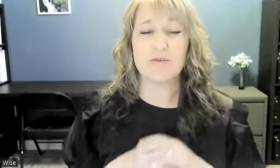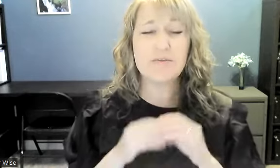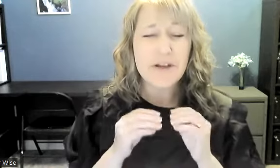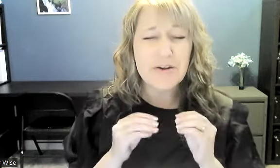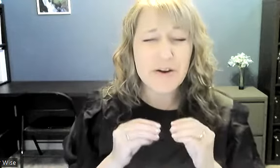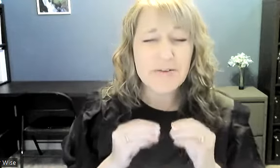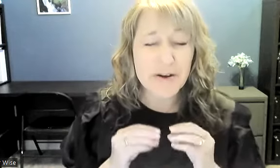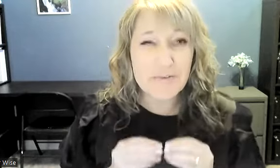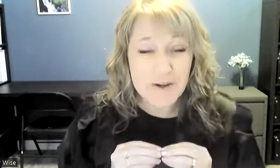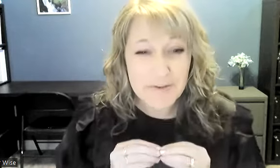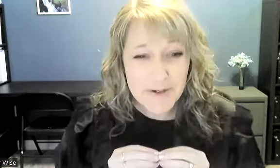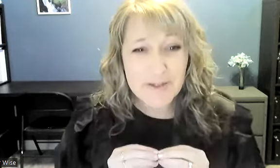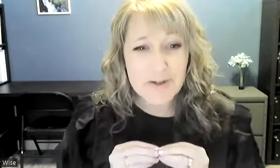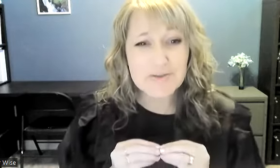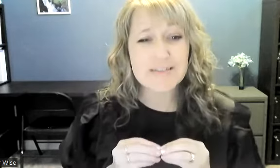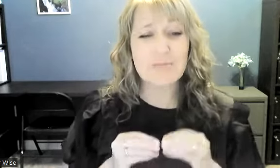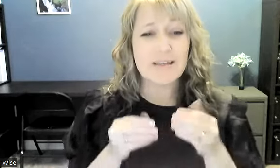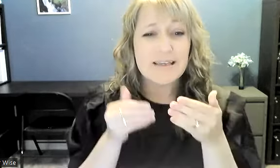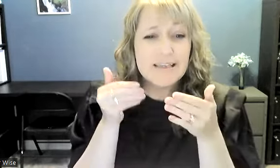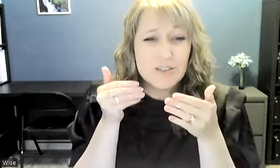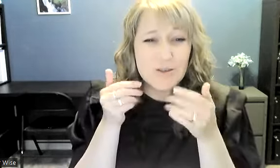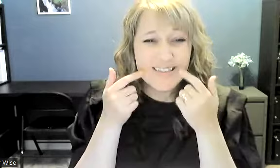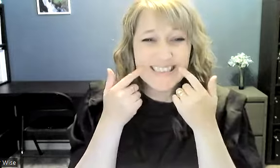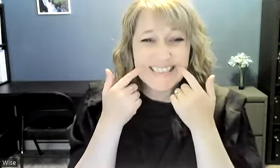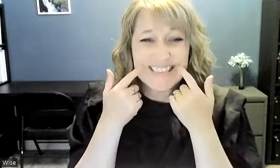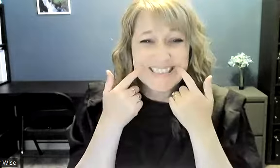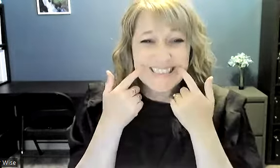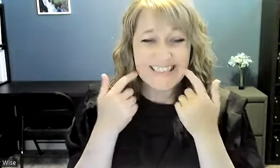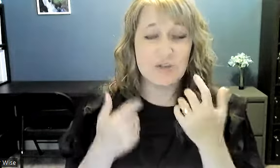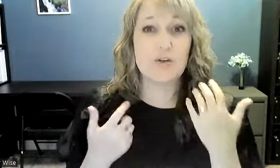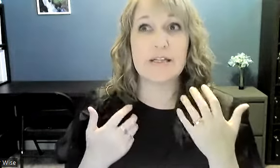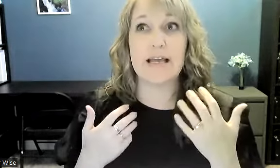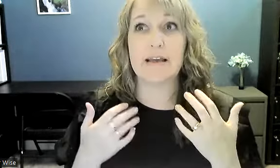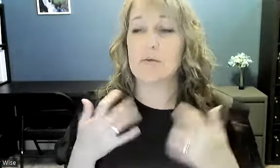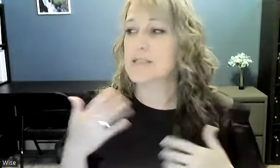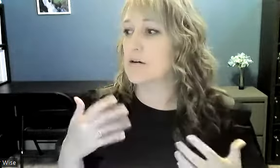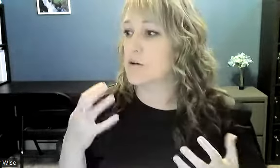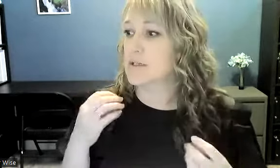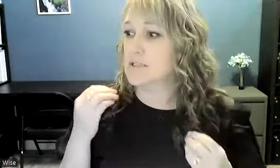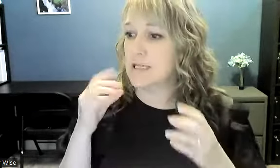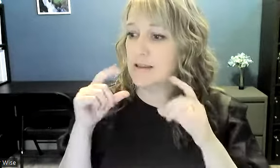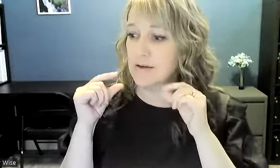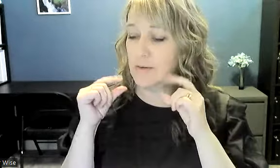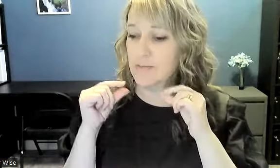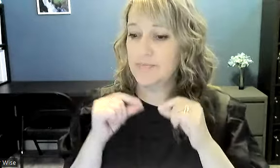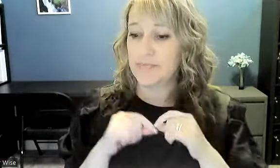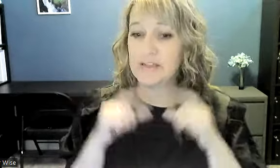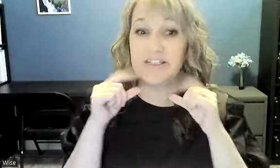you're very, very, very, very, very close to something, you do it like you grit, like, what's it called? Grit your teeth, clench your